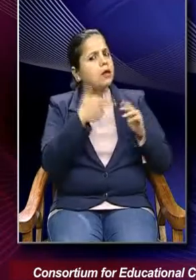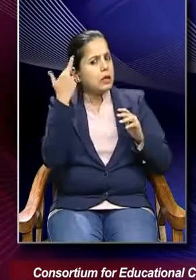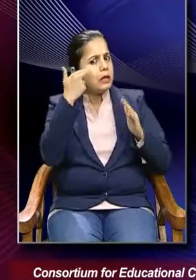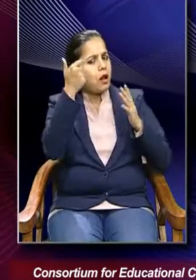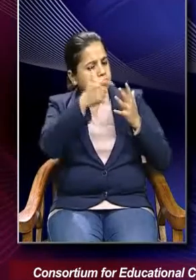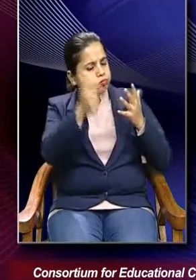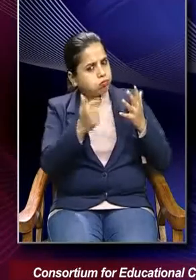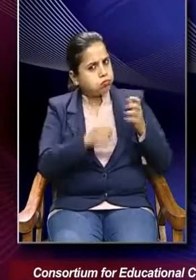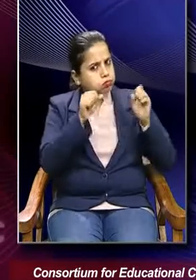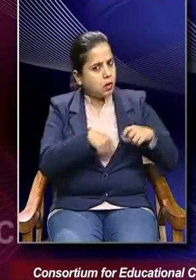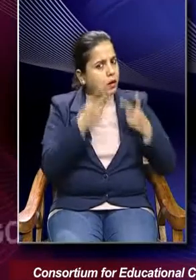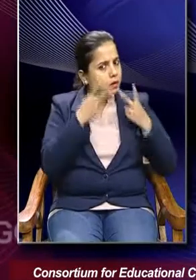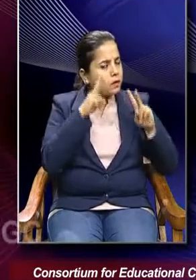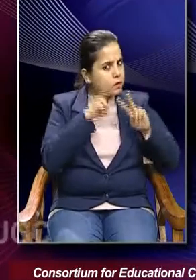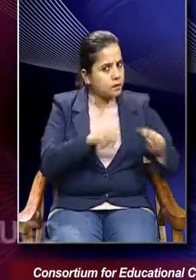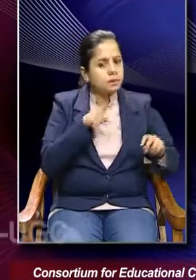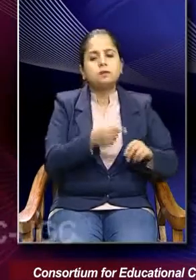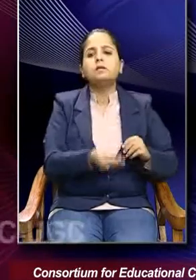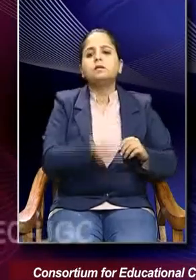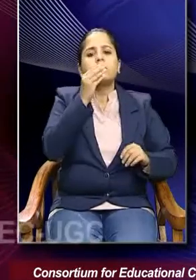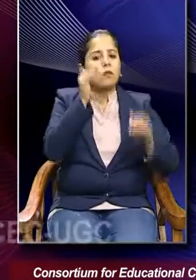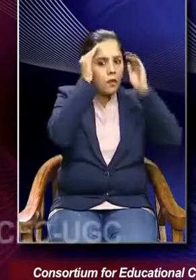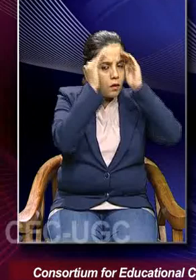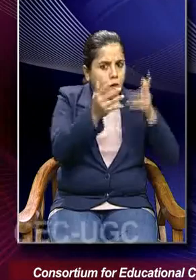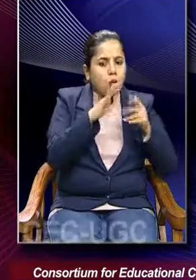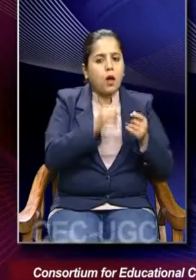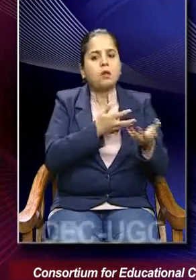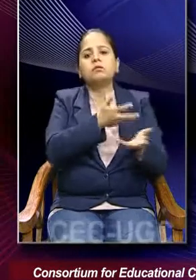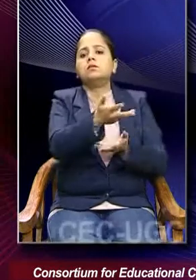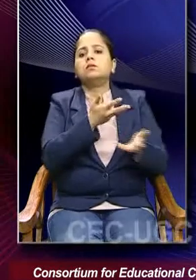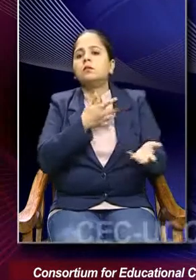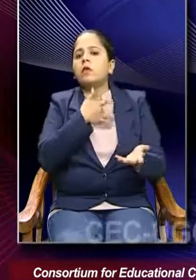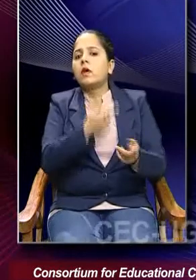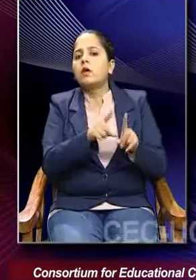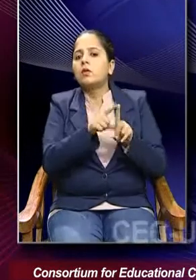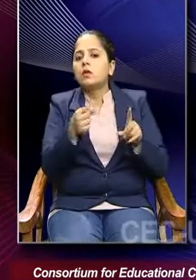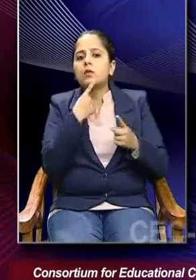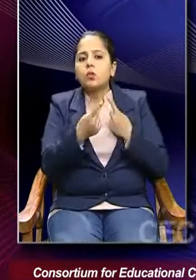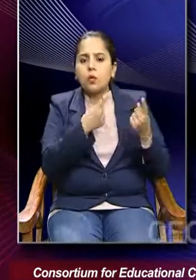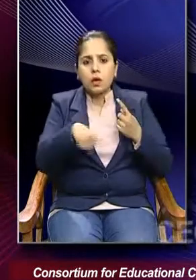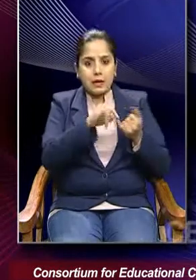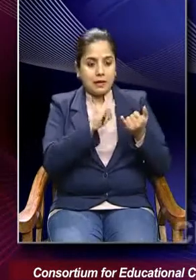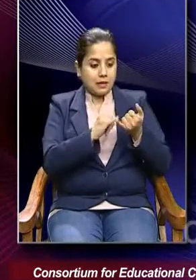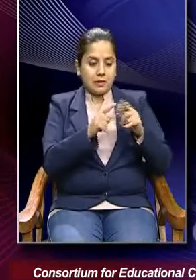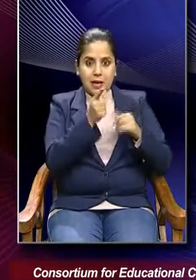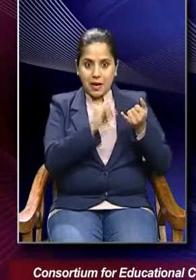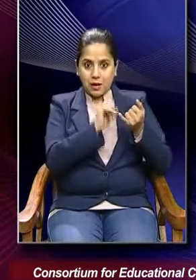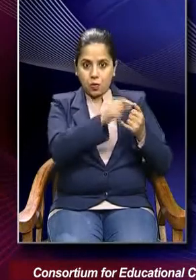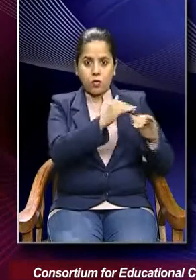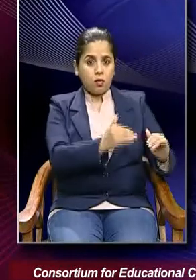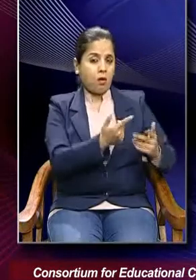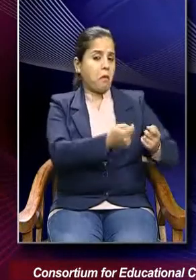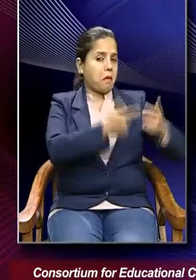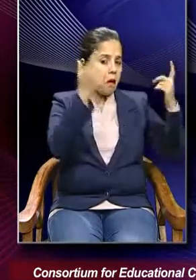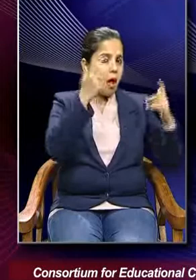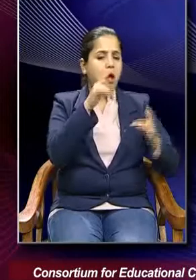structure. So it is more focused on interaction between the status and the roles of